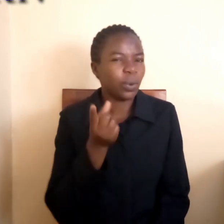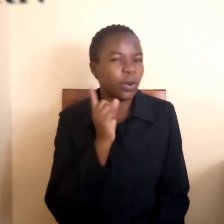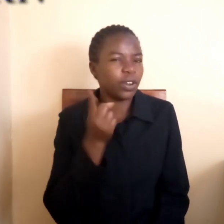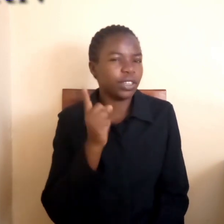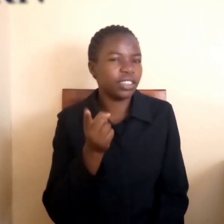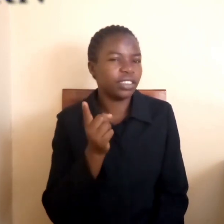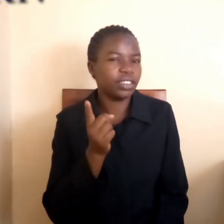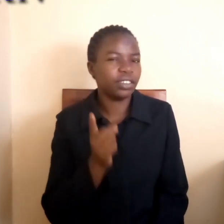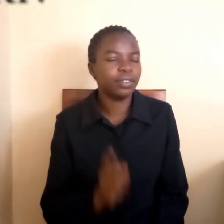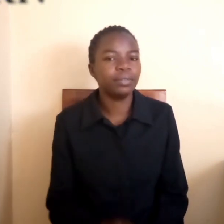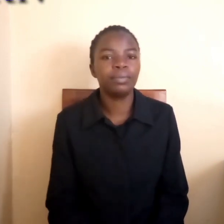one,